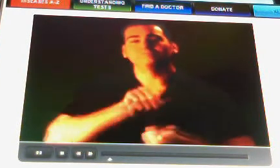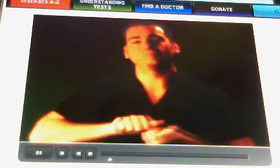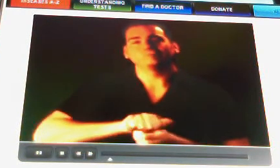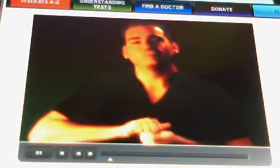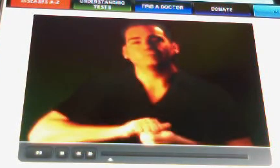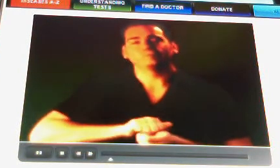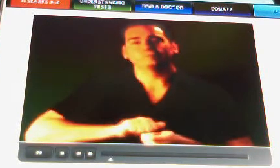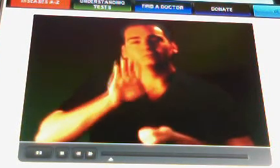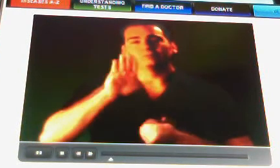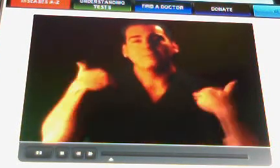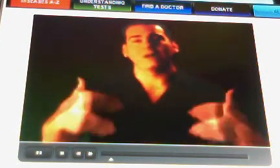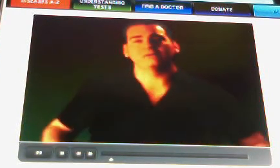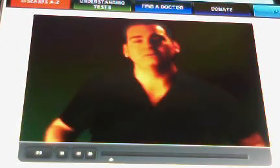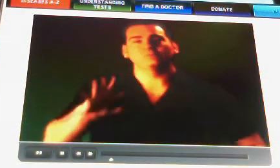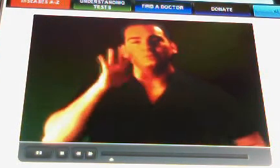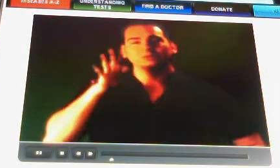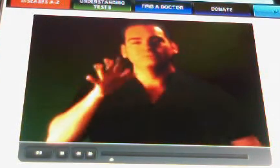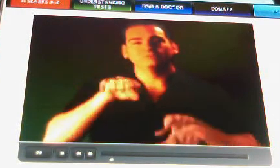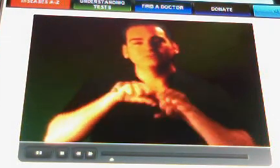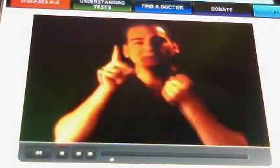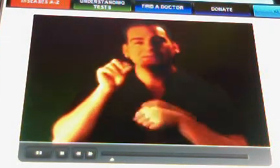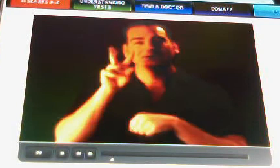Diabetes type 2, what is it?